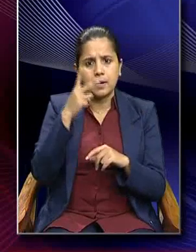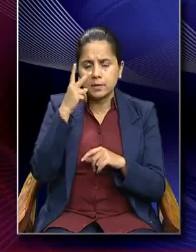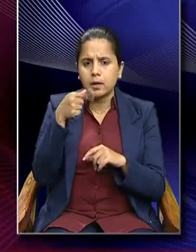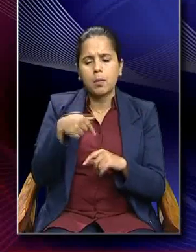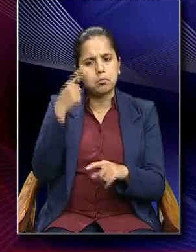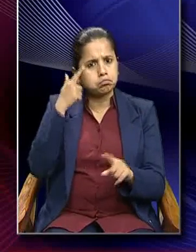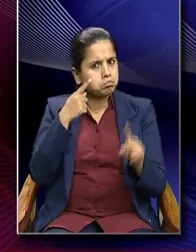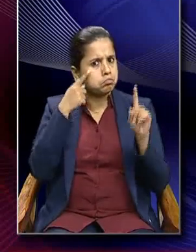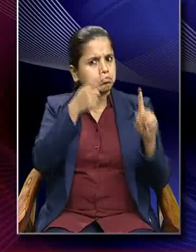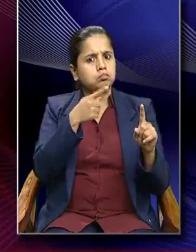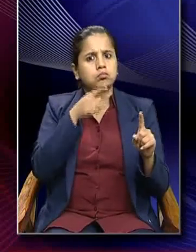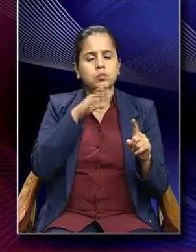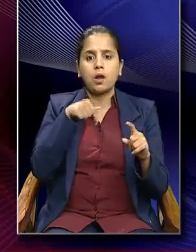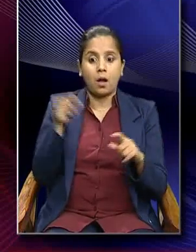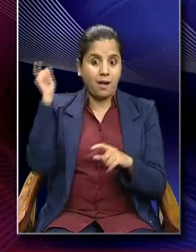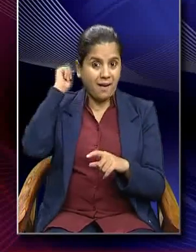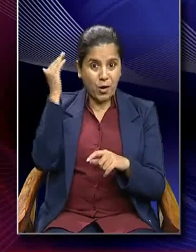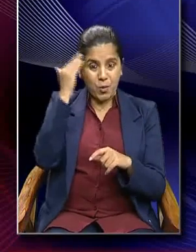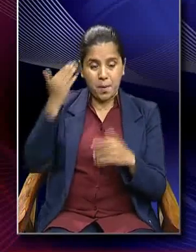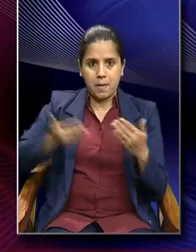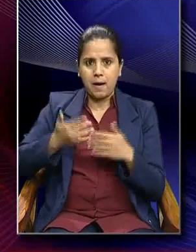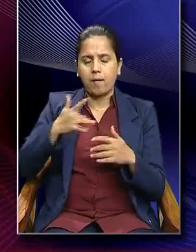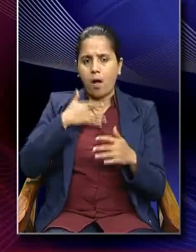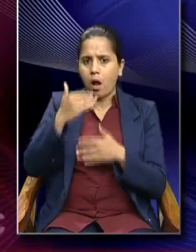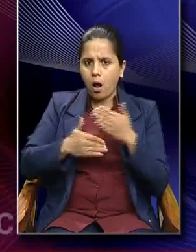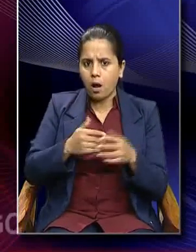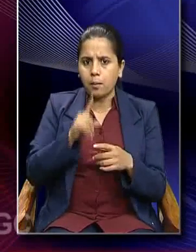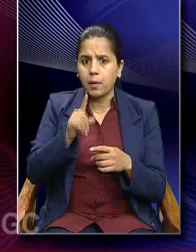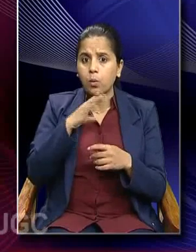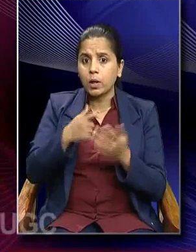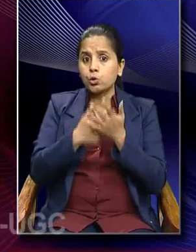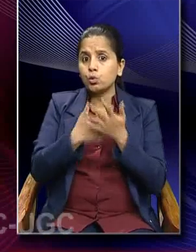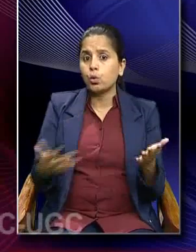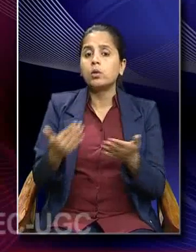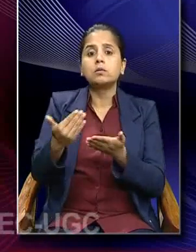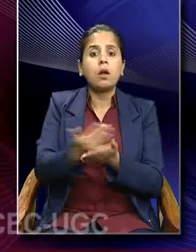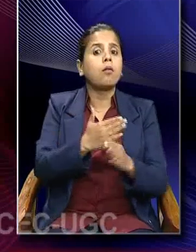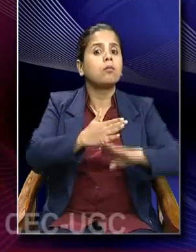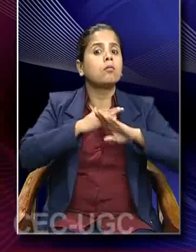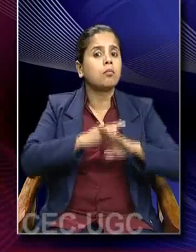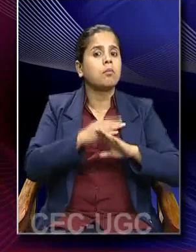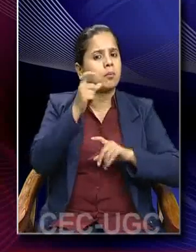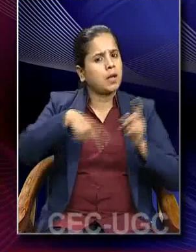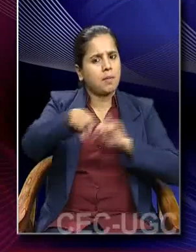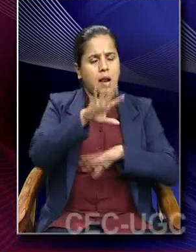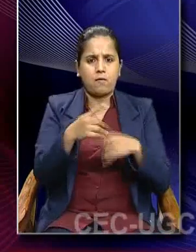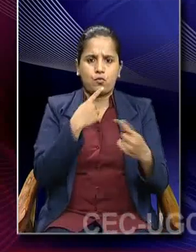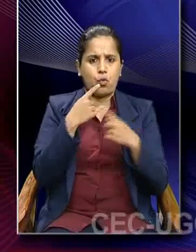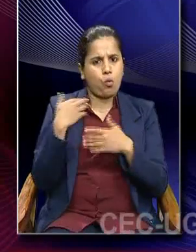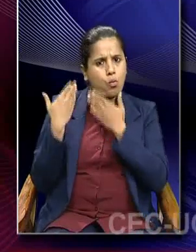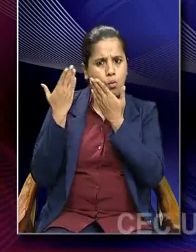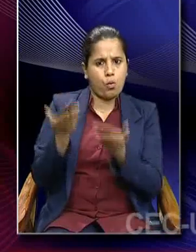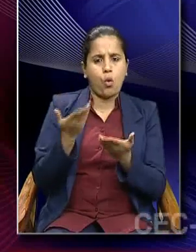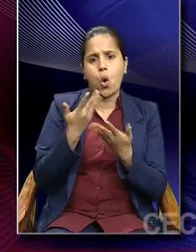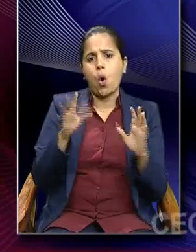motto and conscious behavior, even the energy security, which everyone is talking about and all